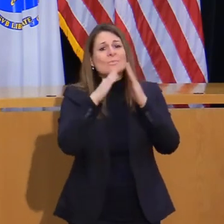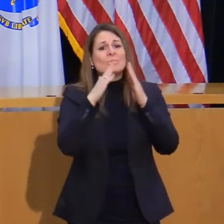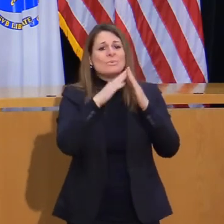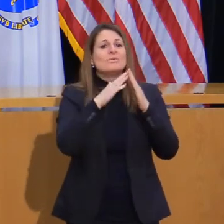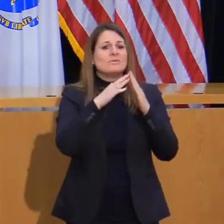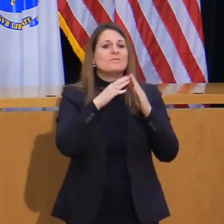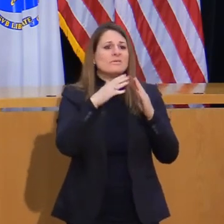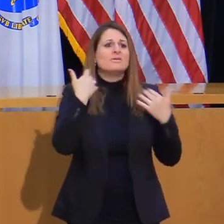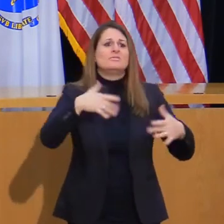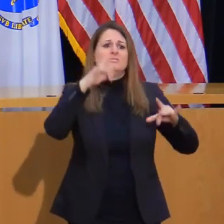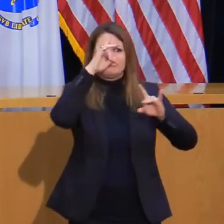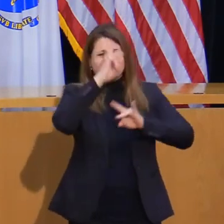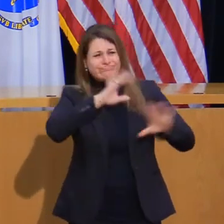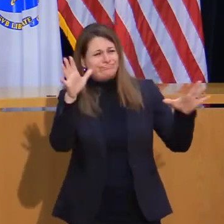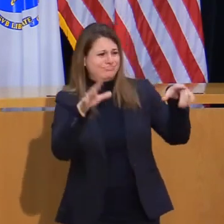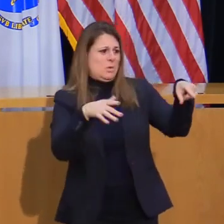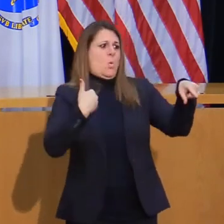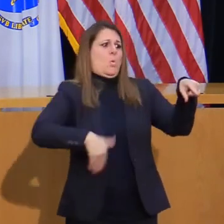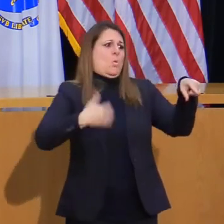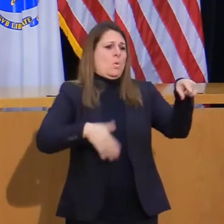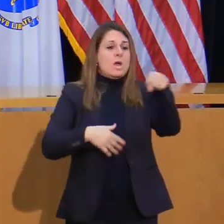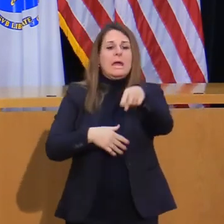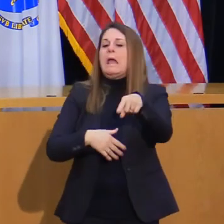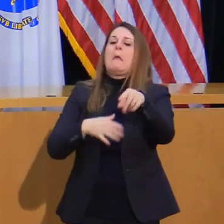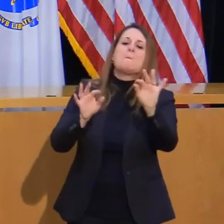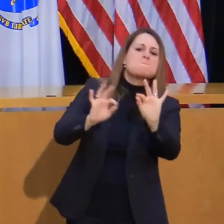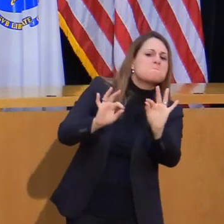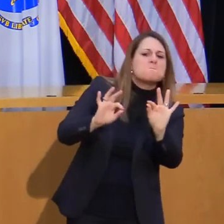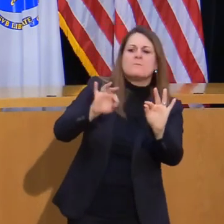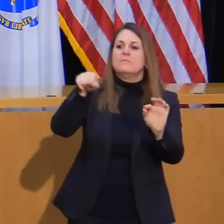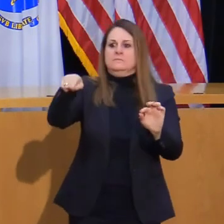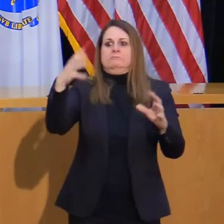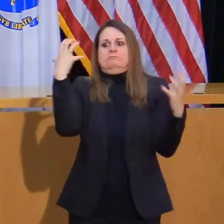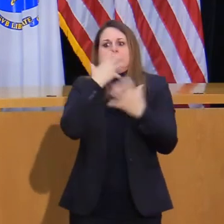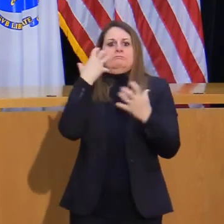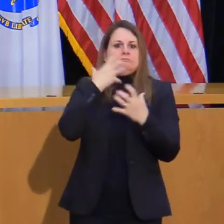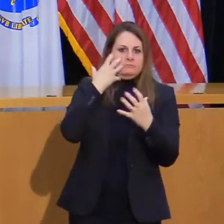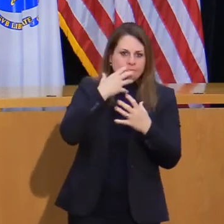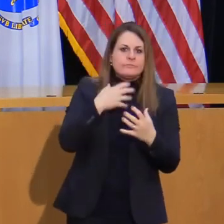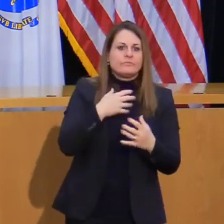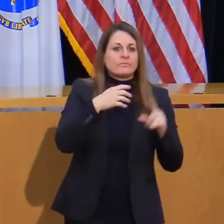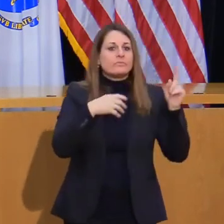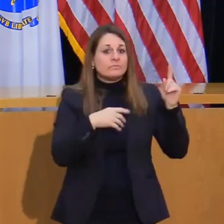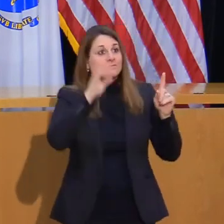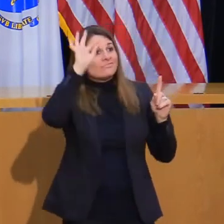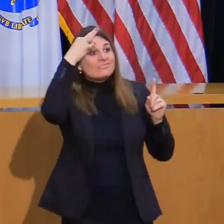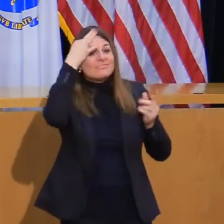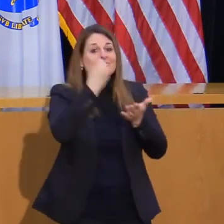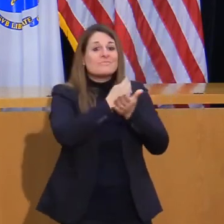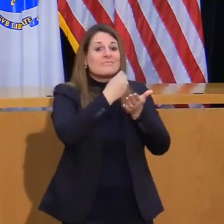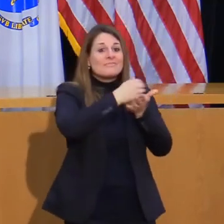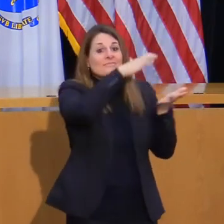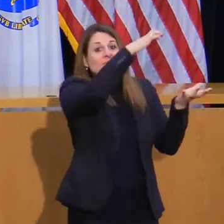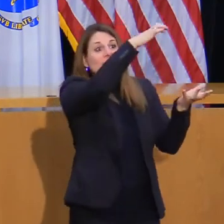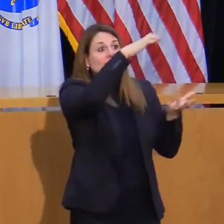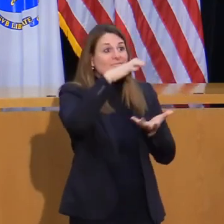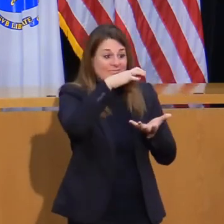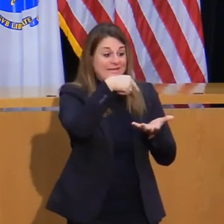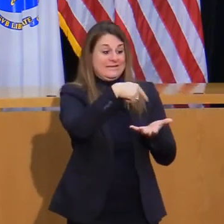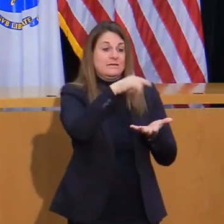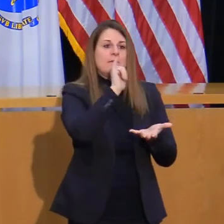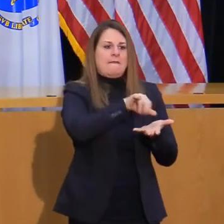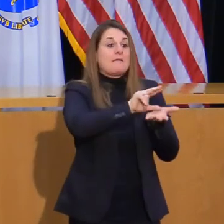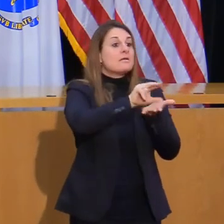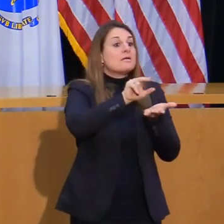Massachusetts. And in response to a major shortfall in funding to certain communities under the American Rescue Plan Act, we